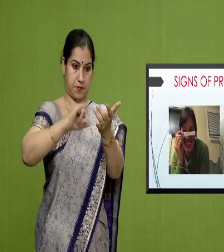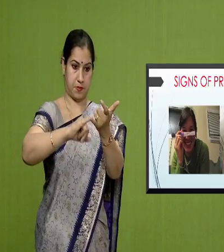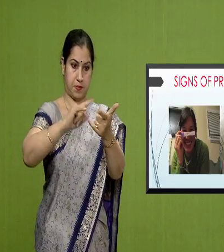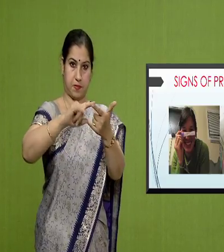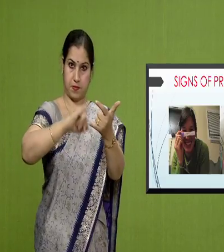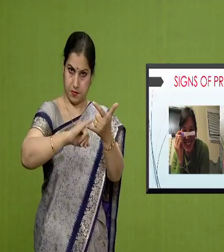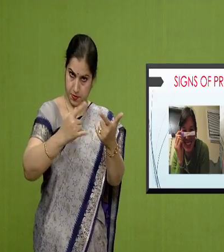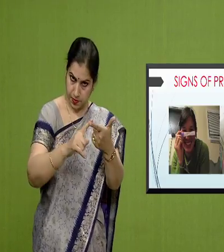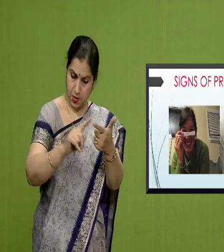periods.